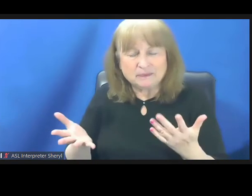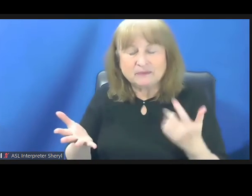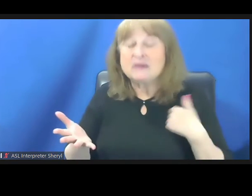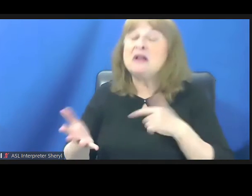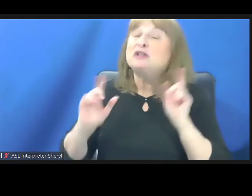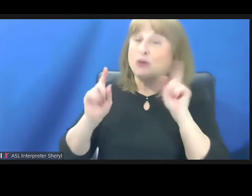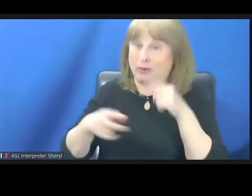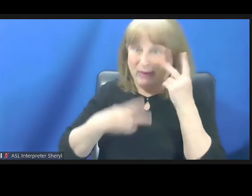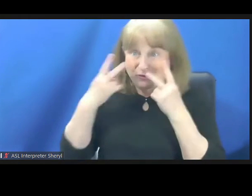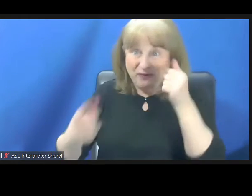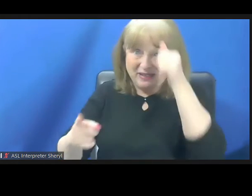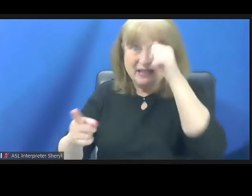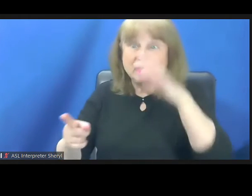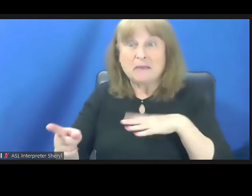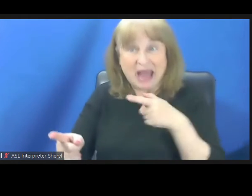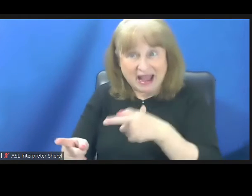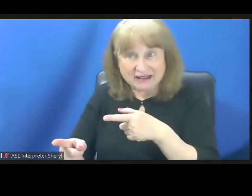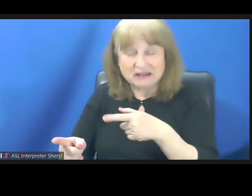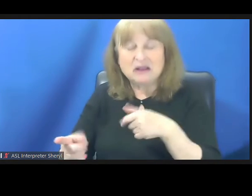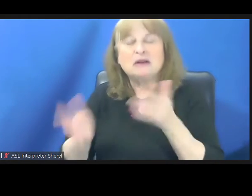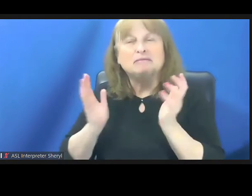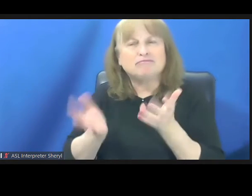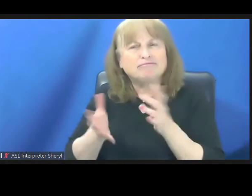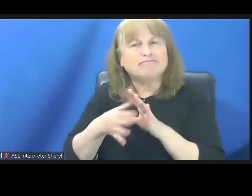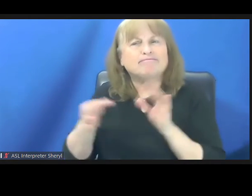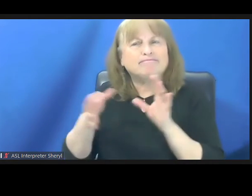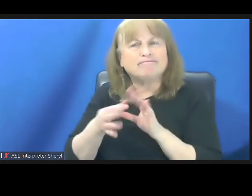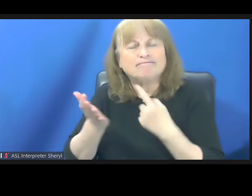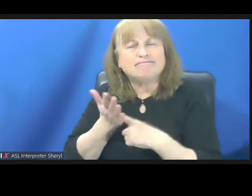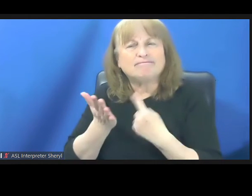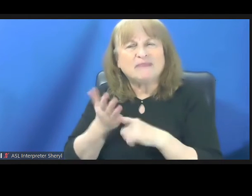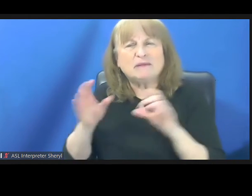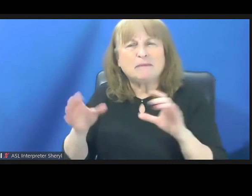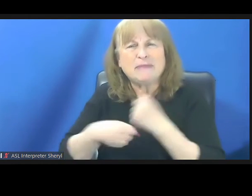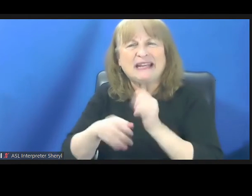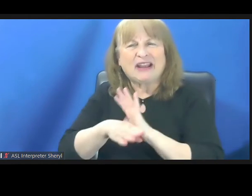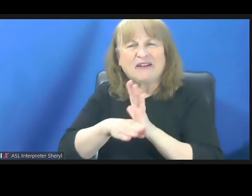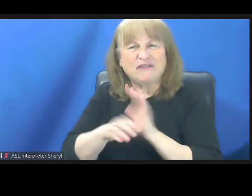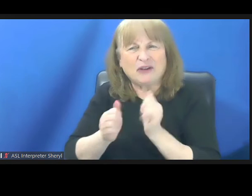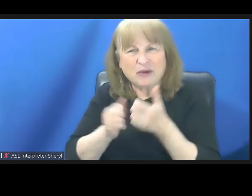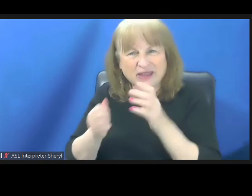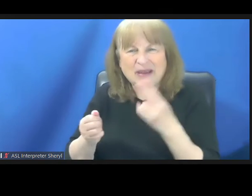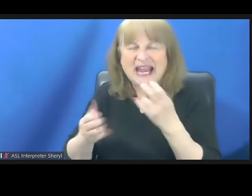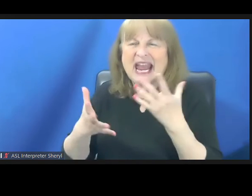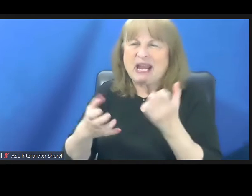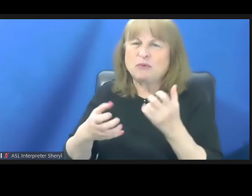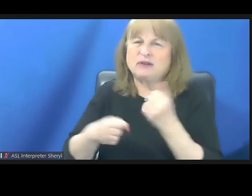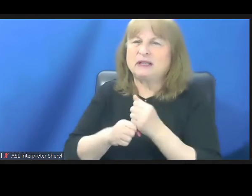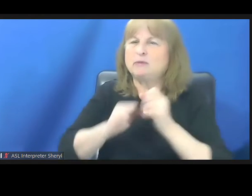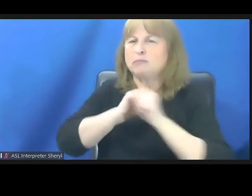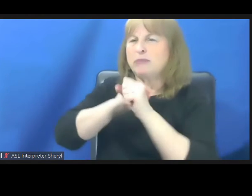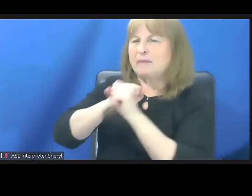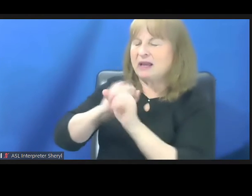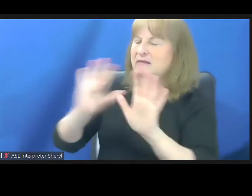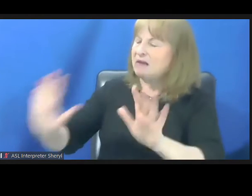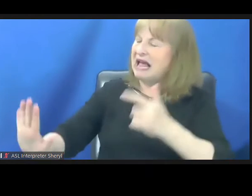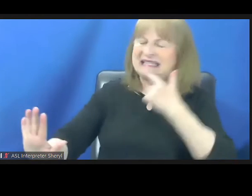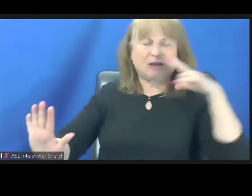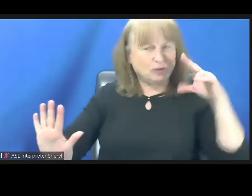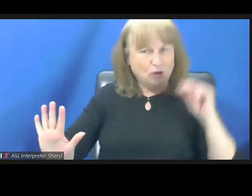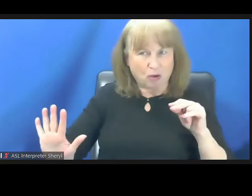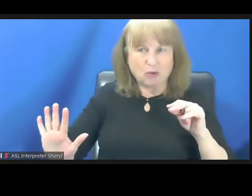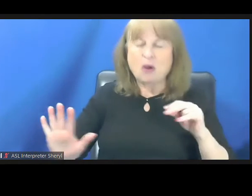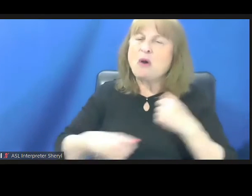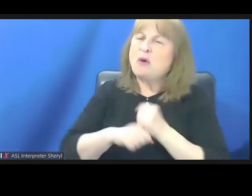see him and we talked about doing this film with him, but he wanted more of a propaganda. I said, no, we'll do a